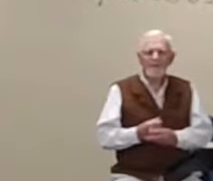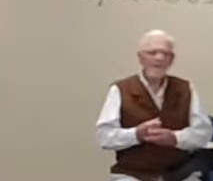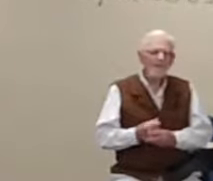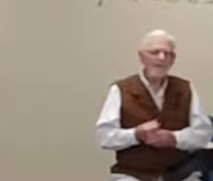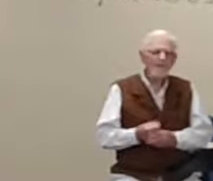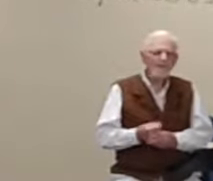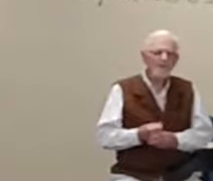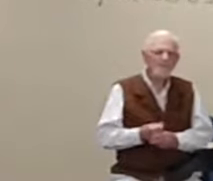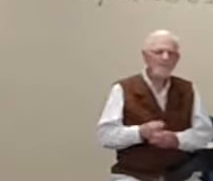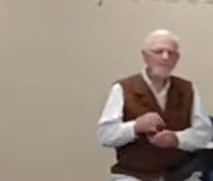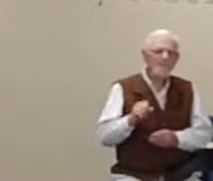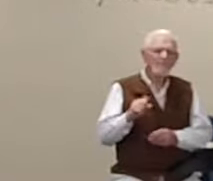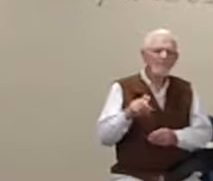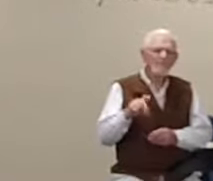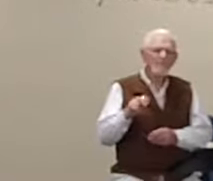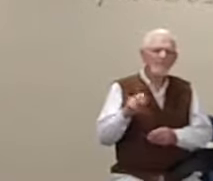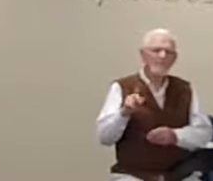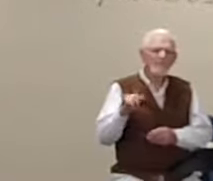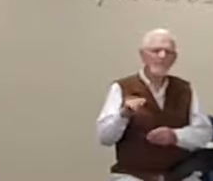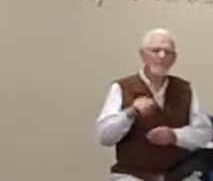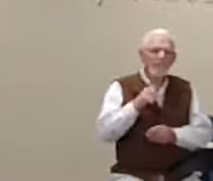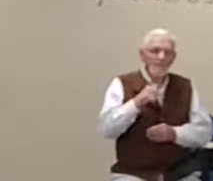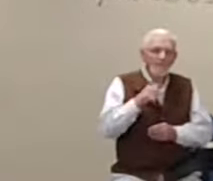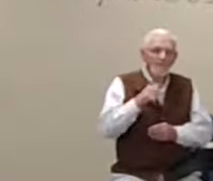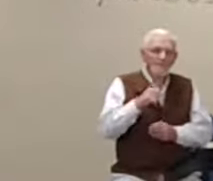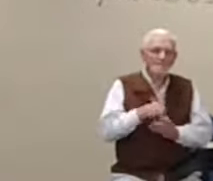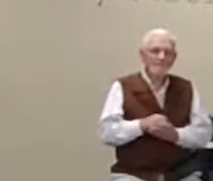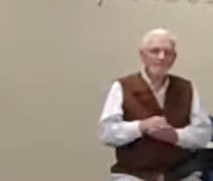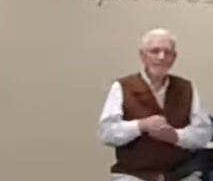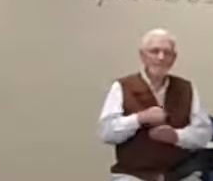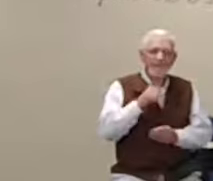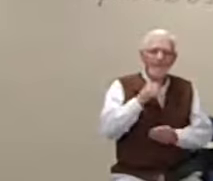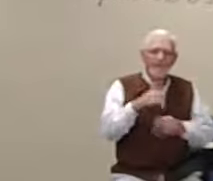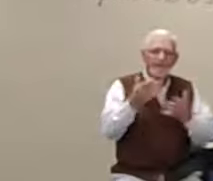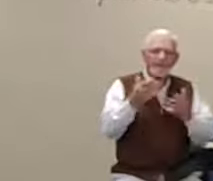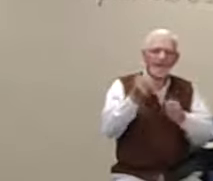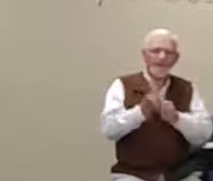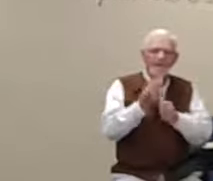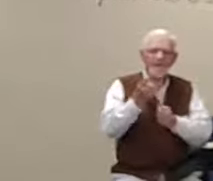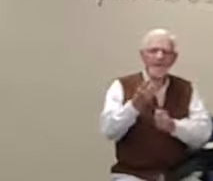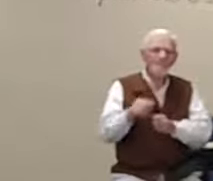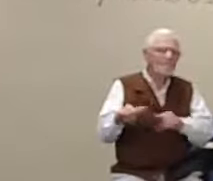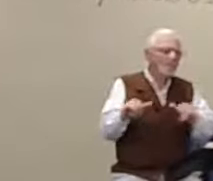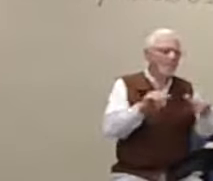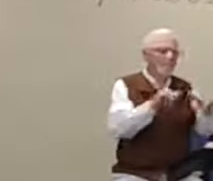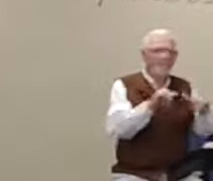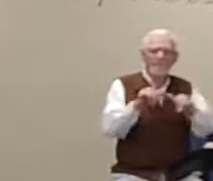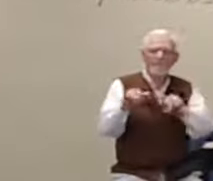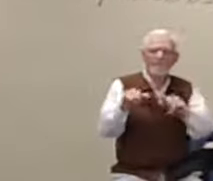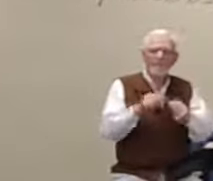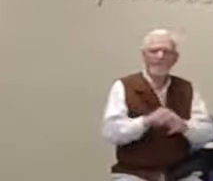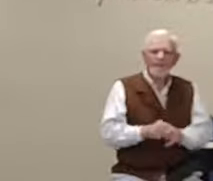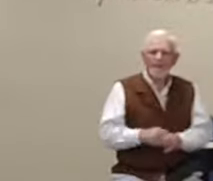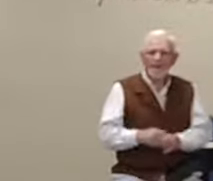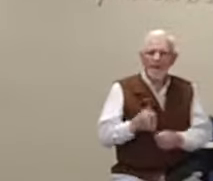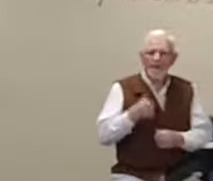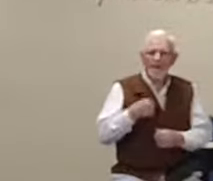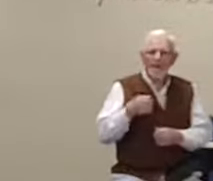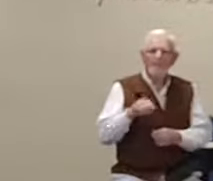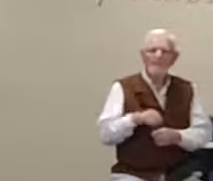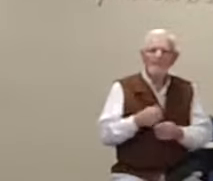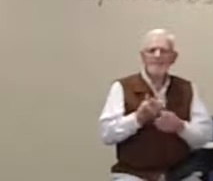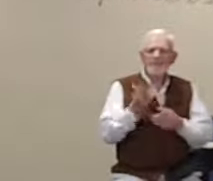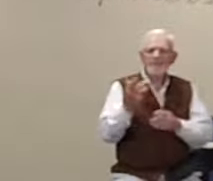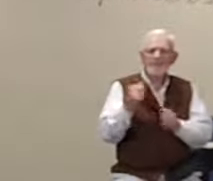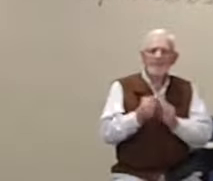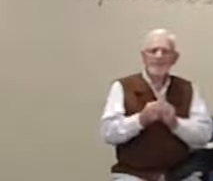tweaky. But he's not. He doesn't give to everybody exactly the same. All right? You've got an issue with that, you can take